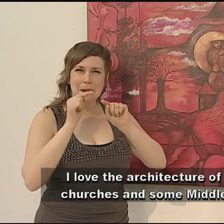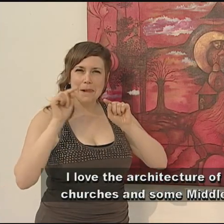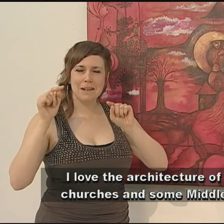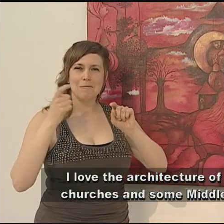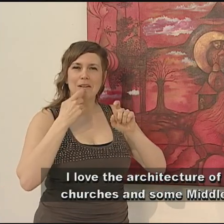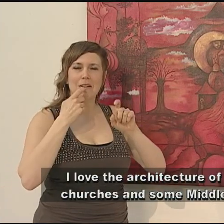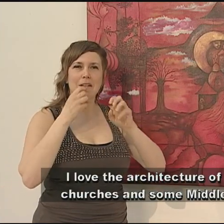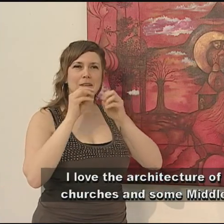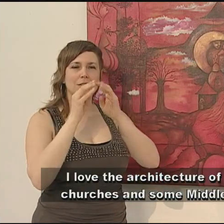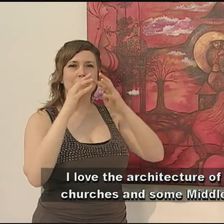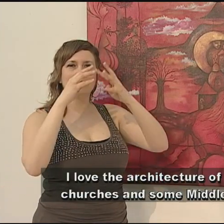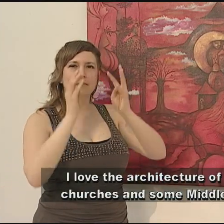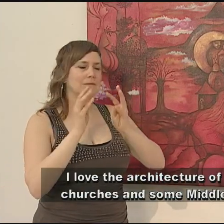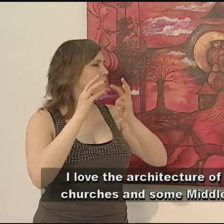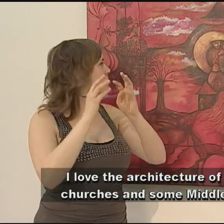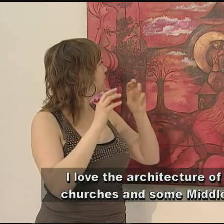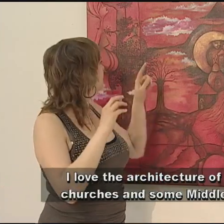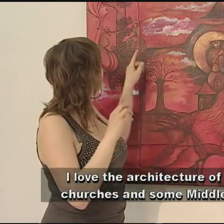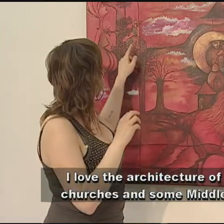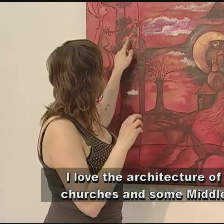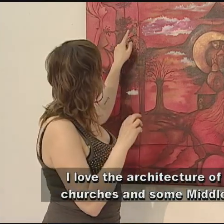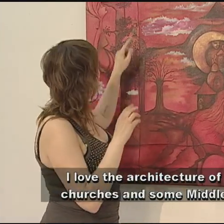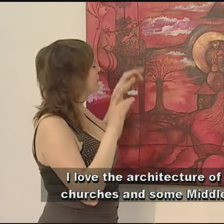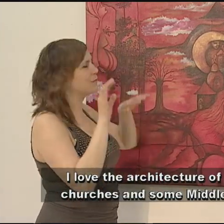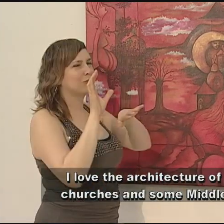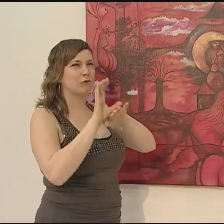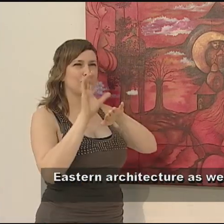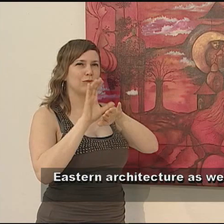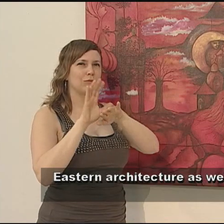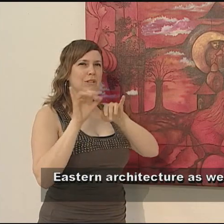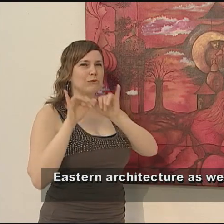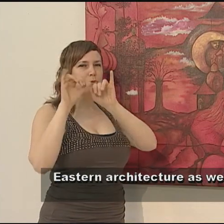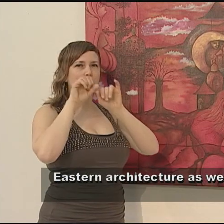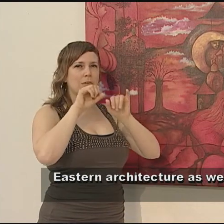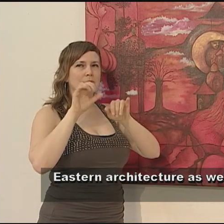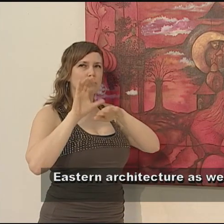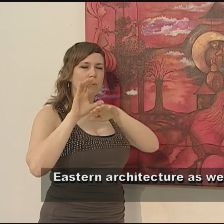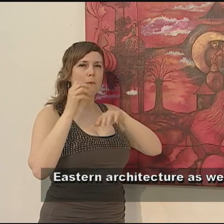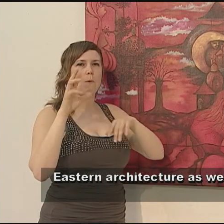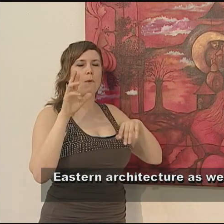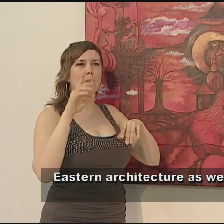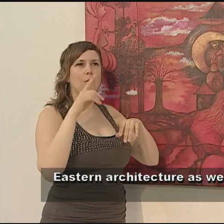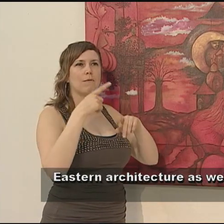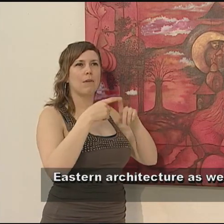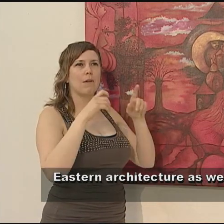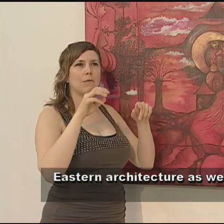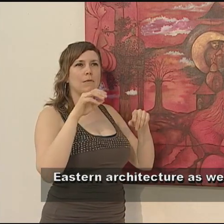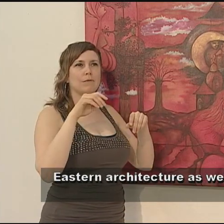I love the architecture of churches and some Middle Eastern architecture as well.